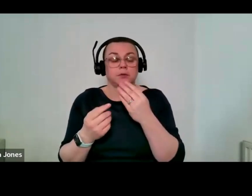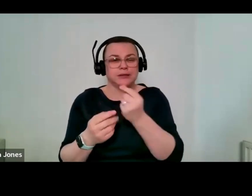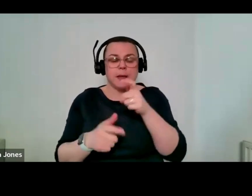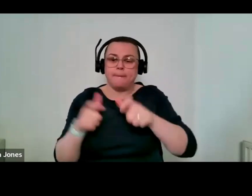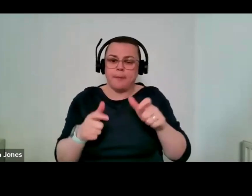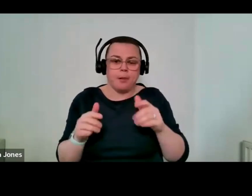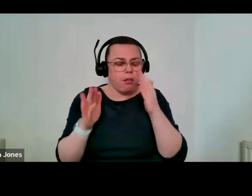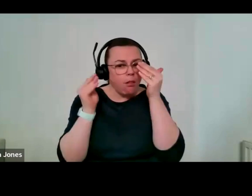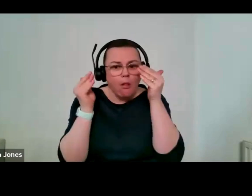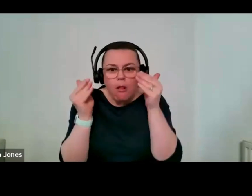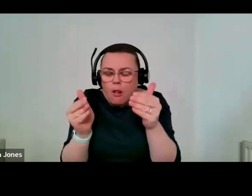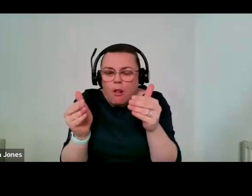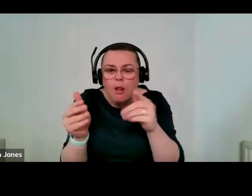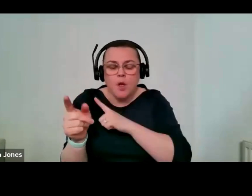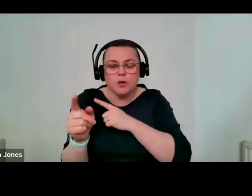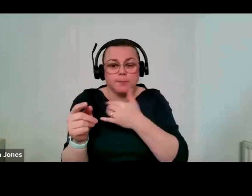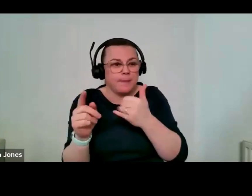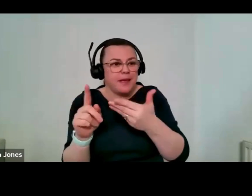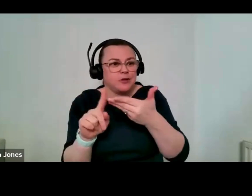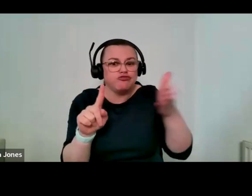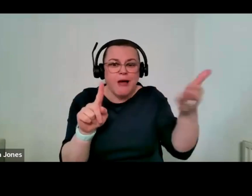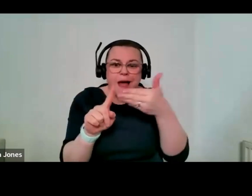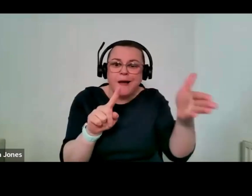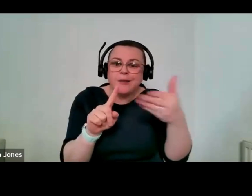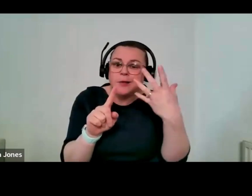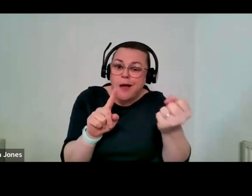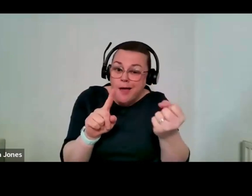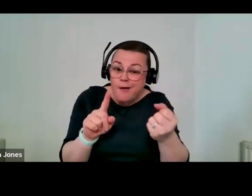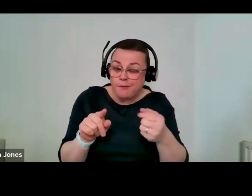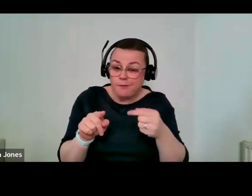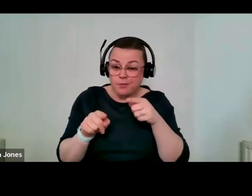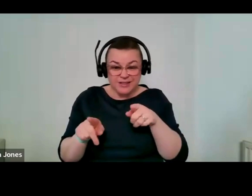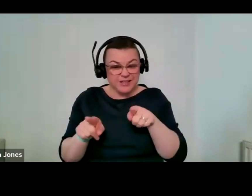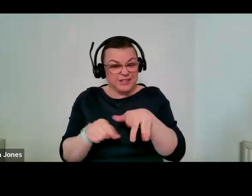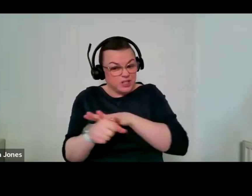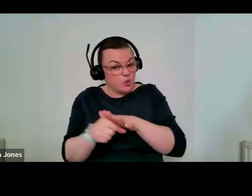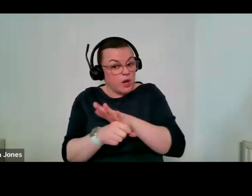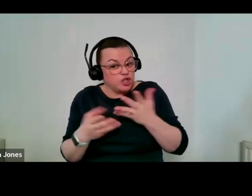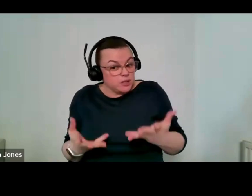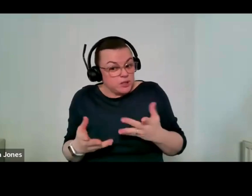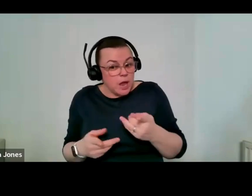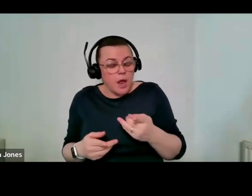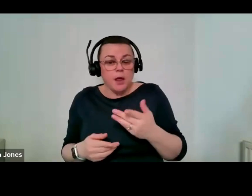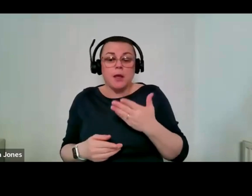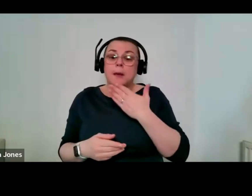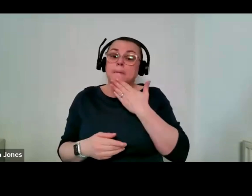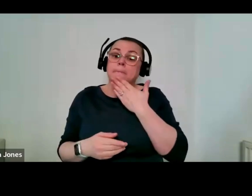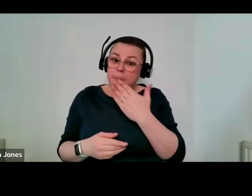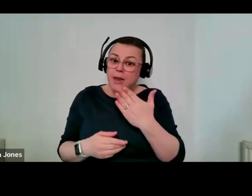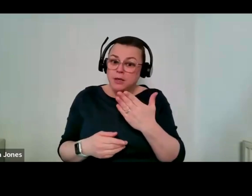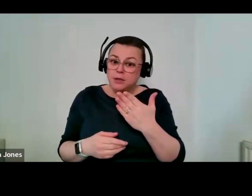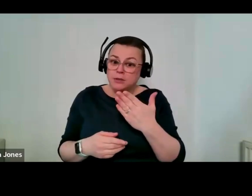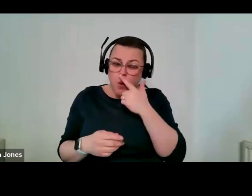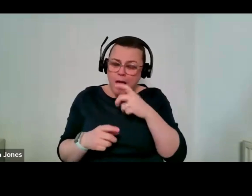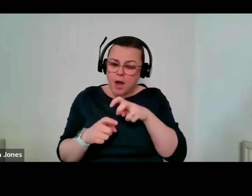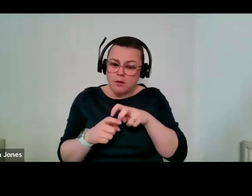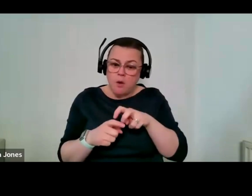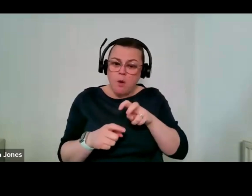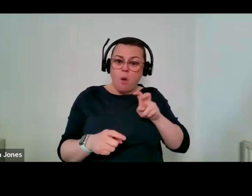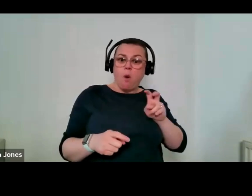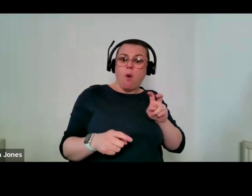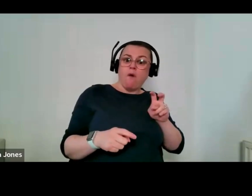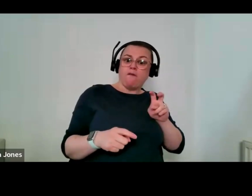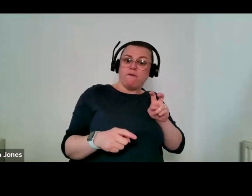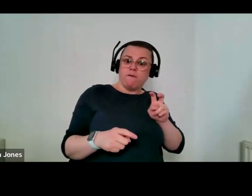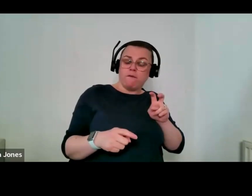with added distractions. So if that's the case for you today, right now, please feel free to leave the live